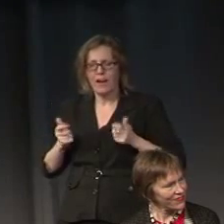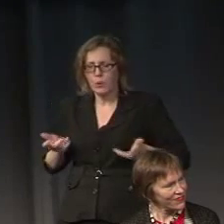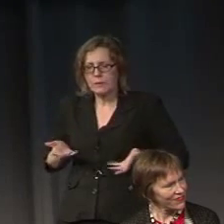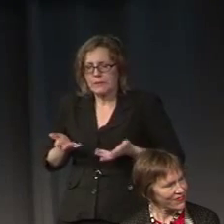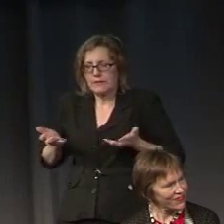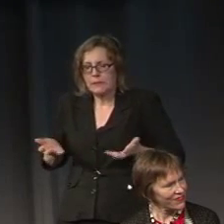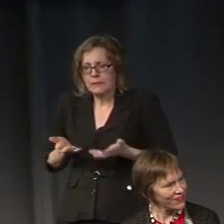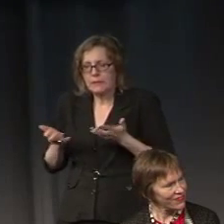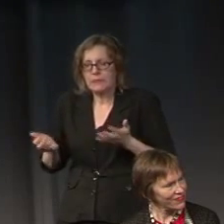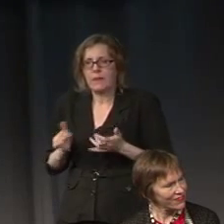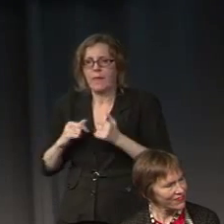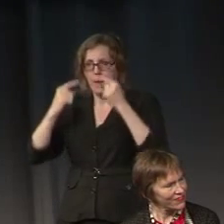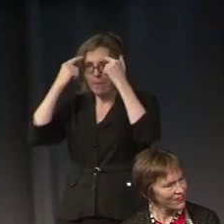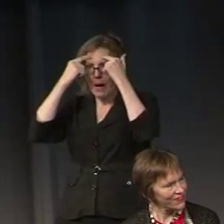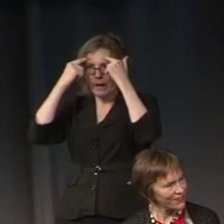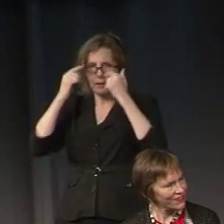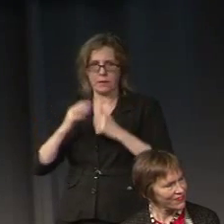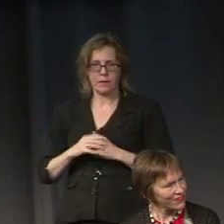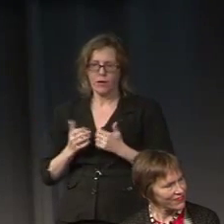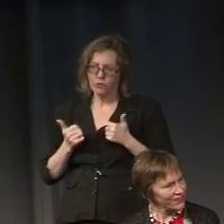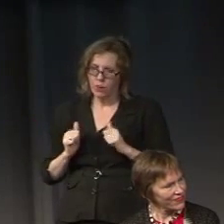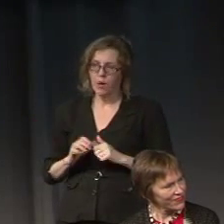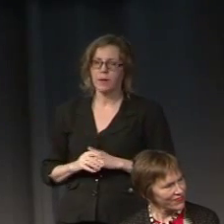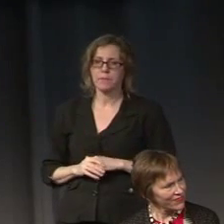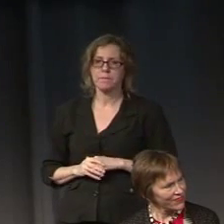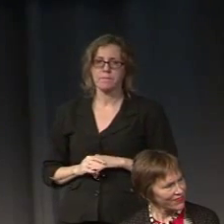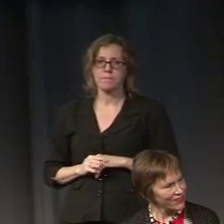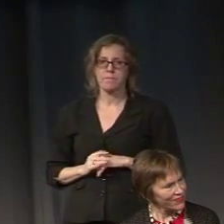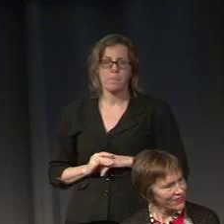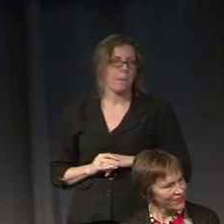of mind, and I don't